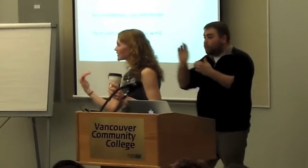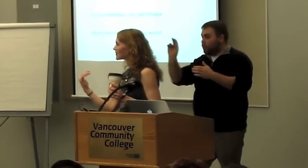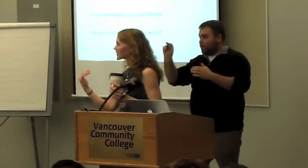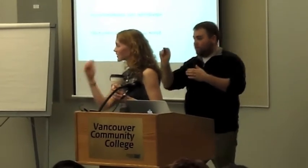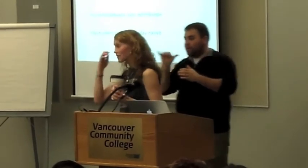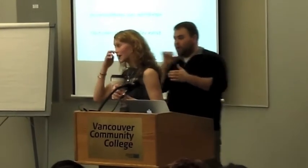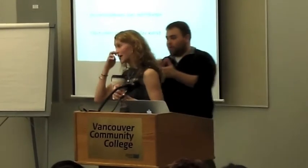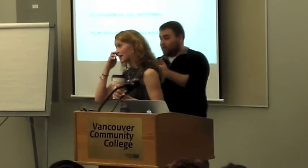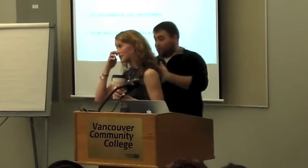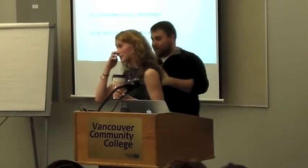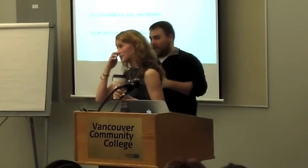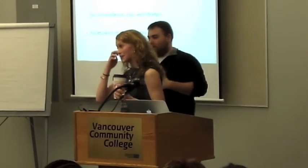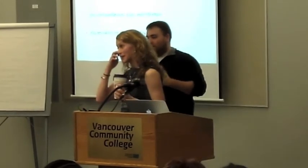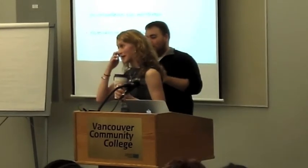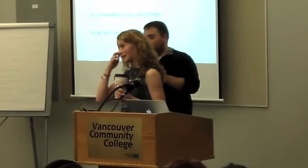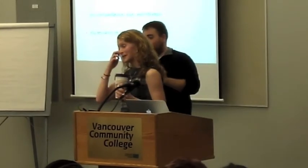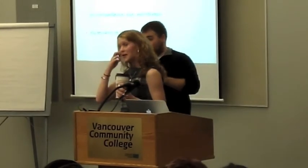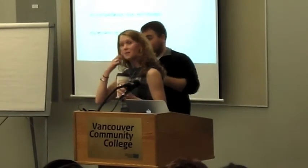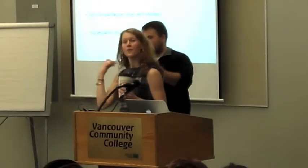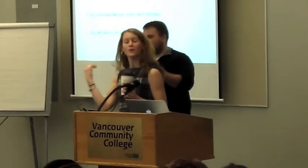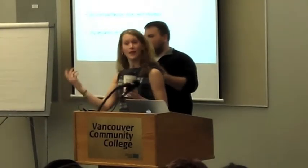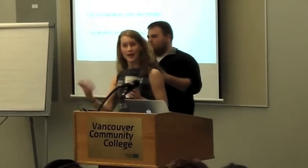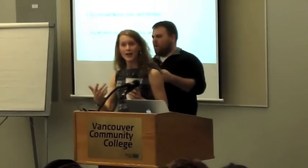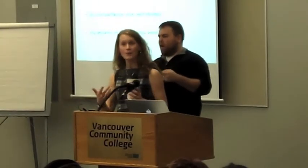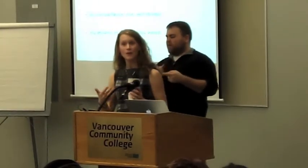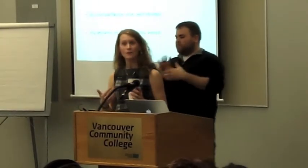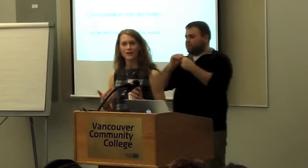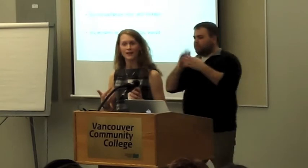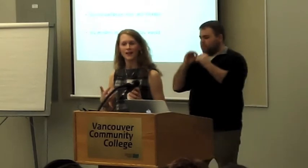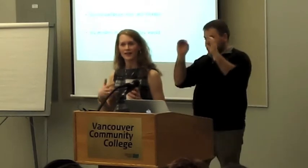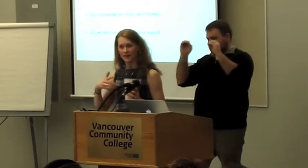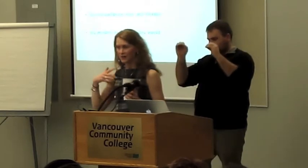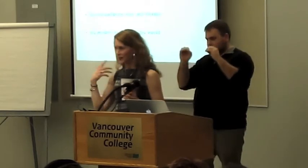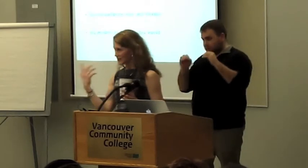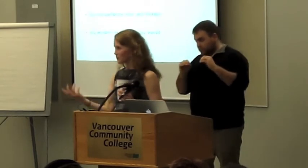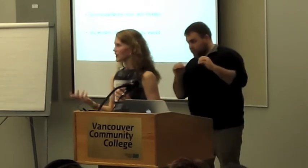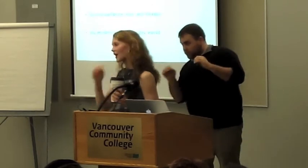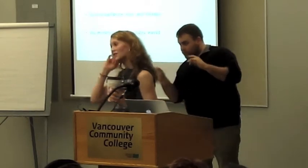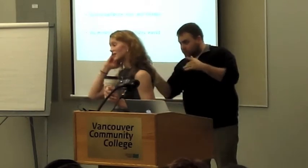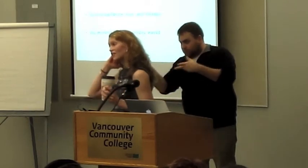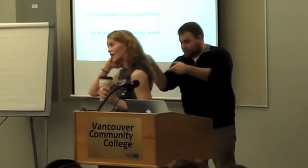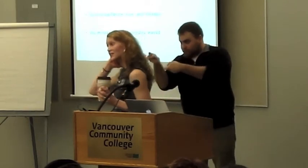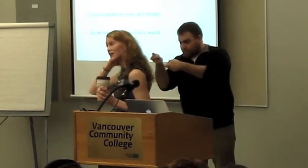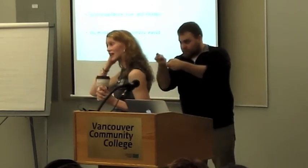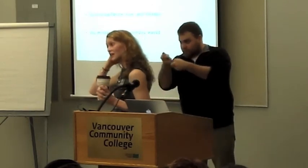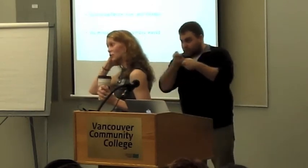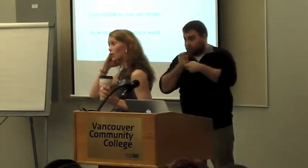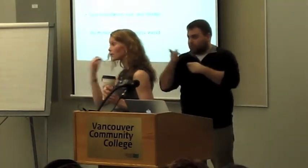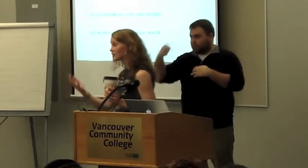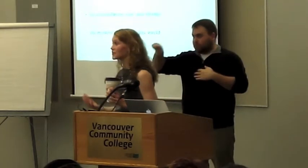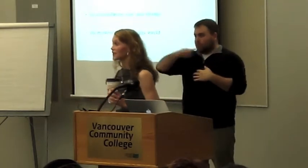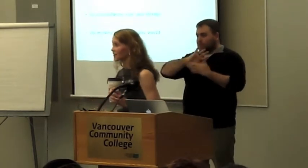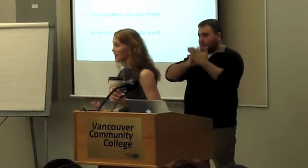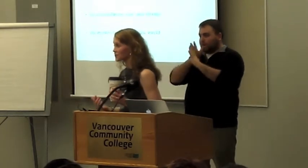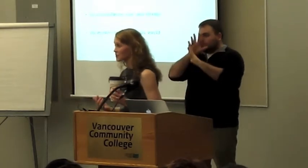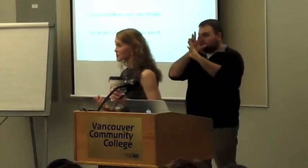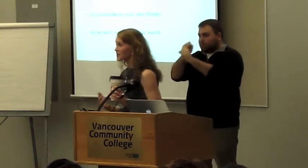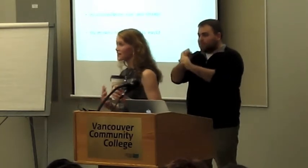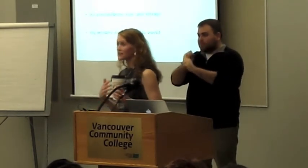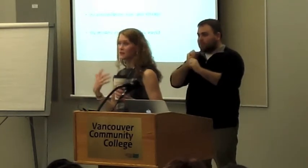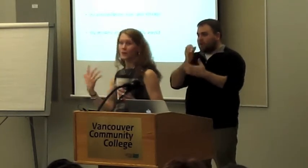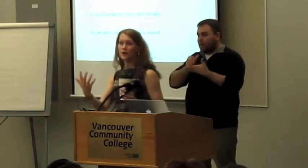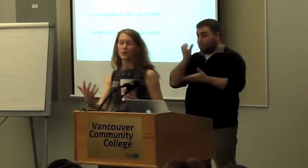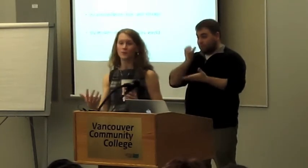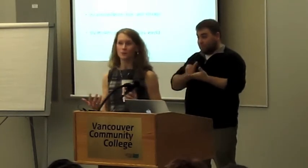And I went in thinking, okay, this is going to be a challenge. But I came out feeling like it is really actually fascinating. What we do in our